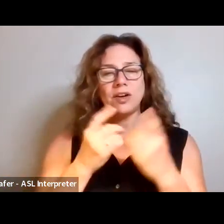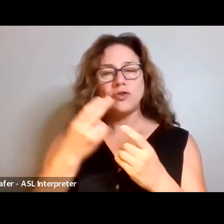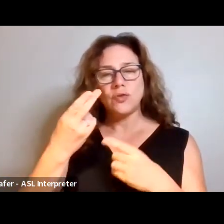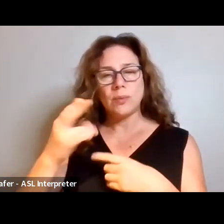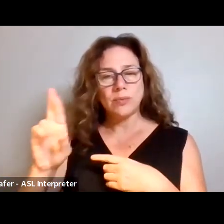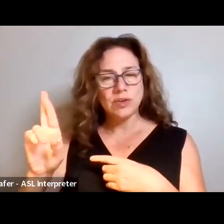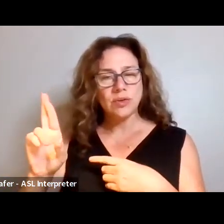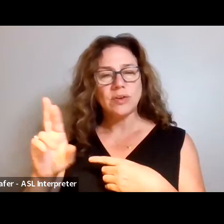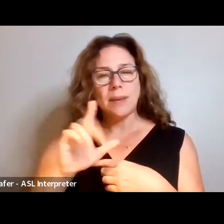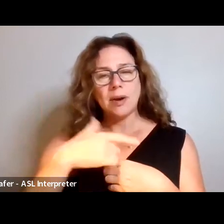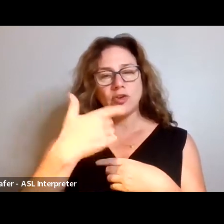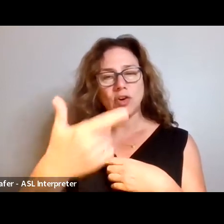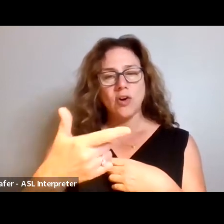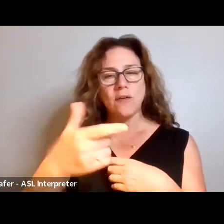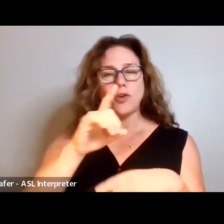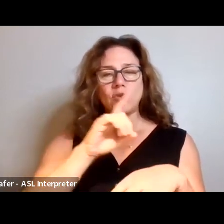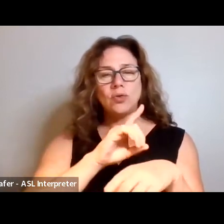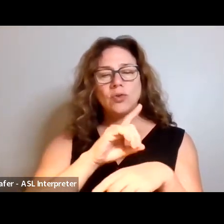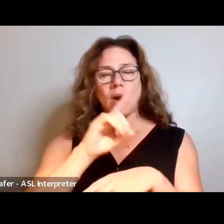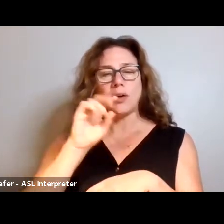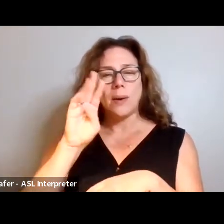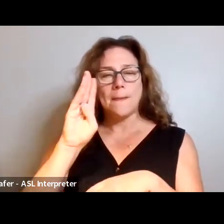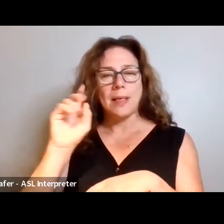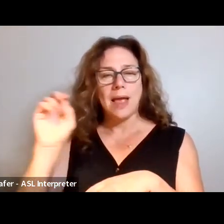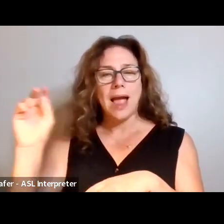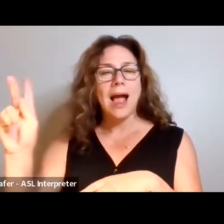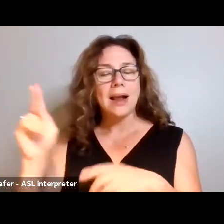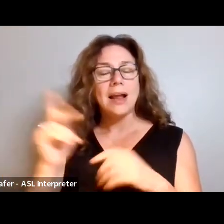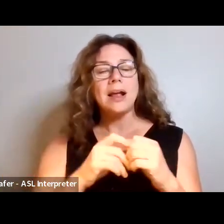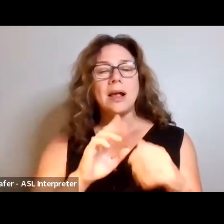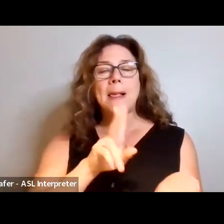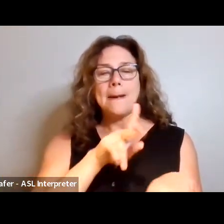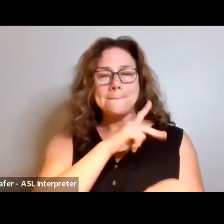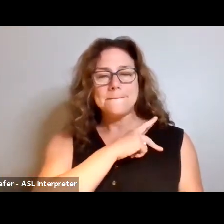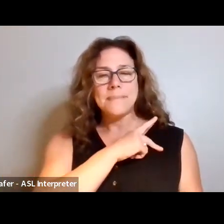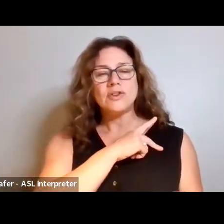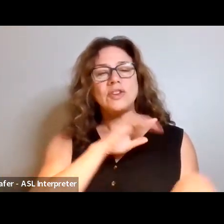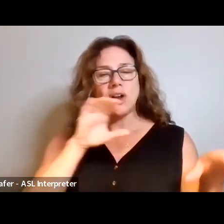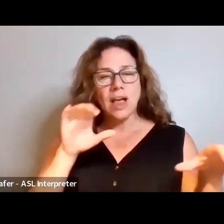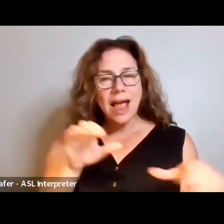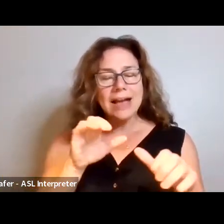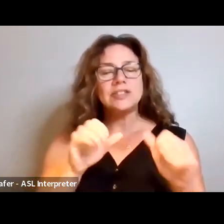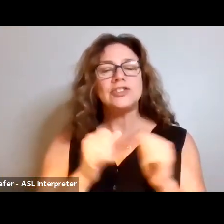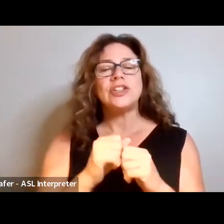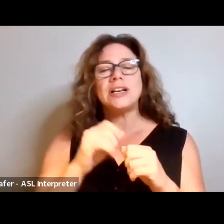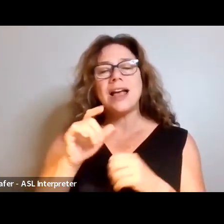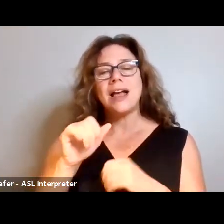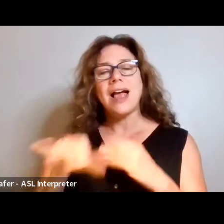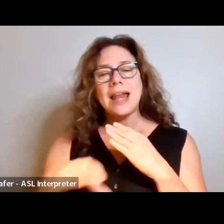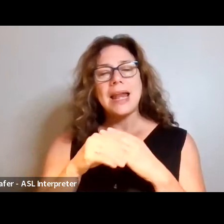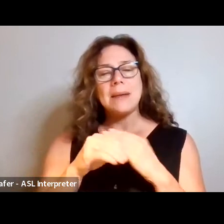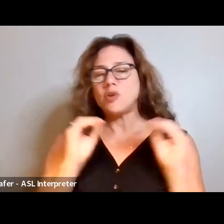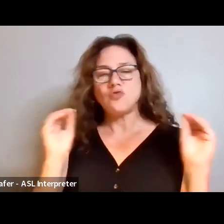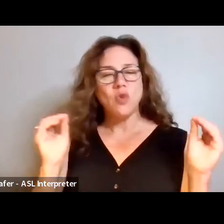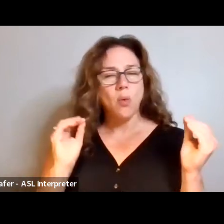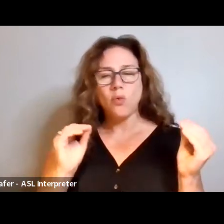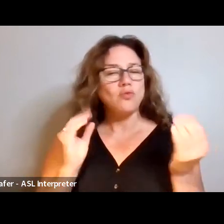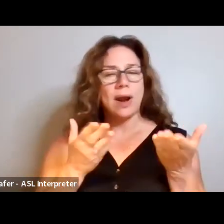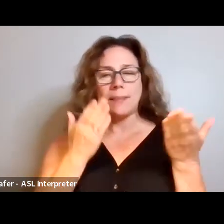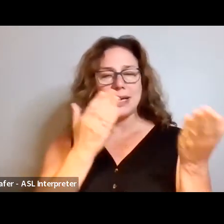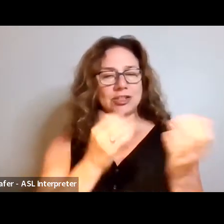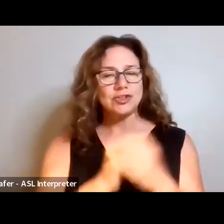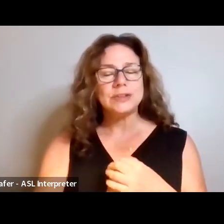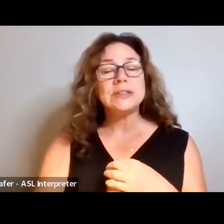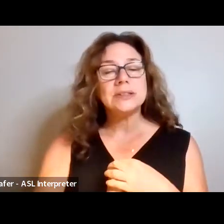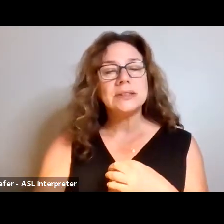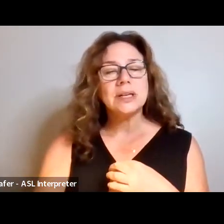it over to Dr. Black. Okay, the first item is personal action addendum, and there's no recognitions. Okay.